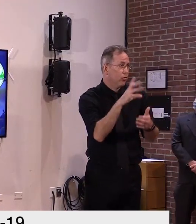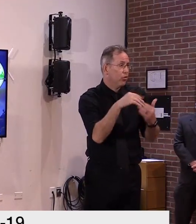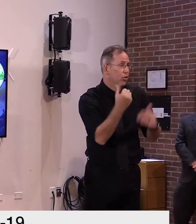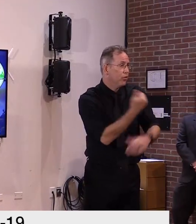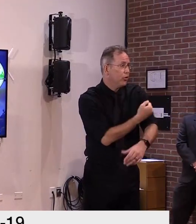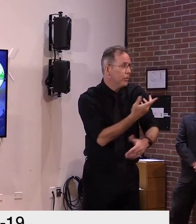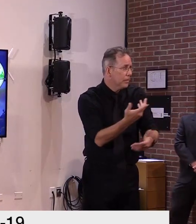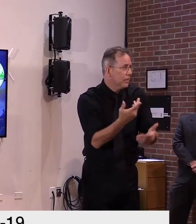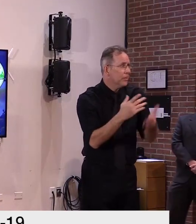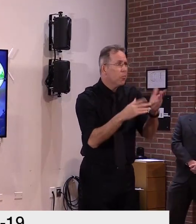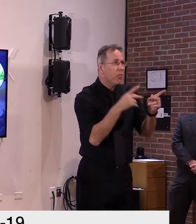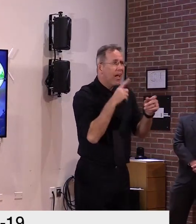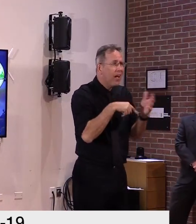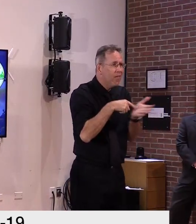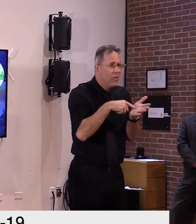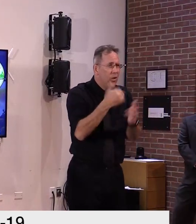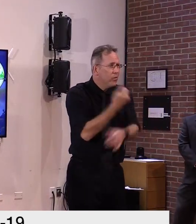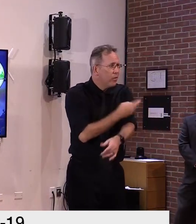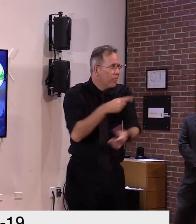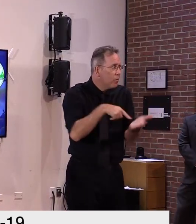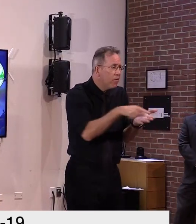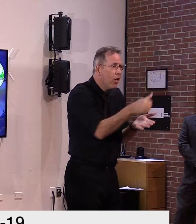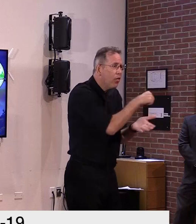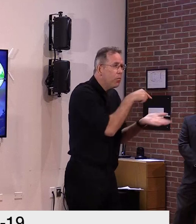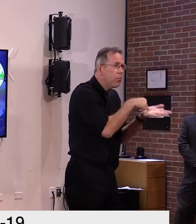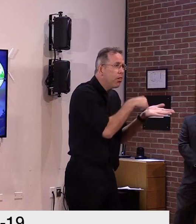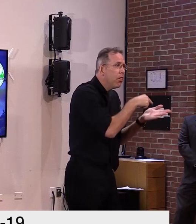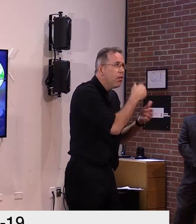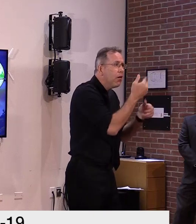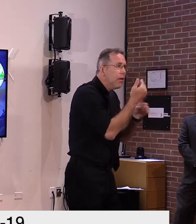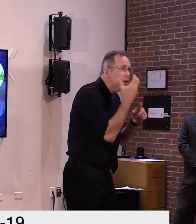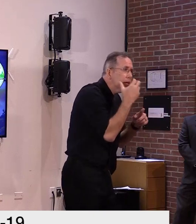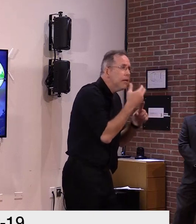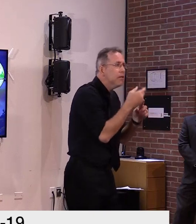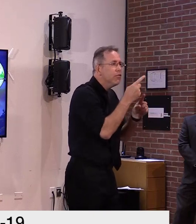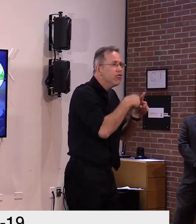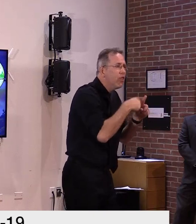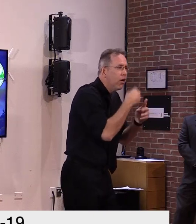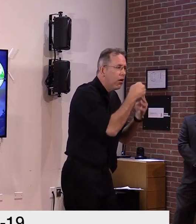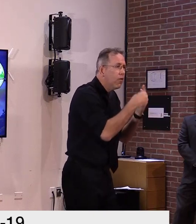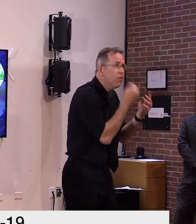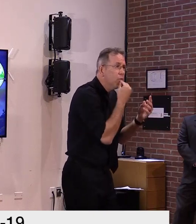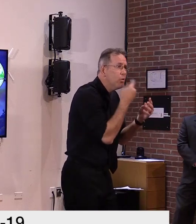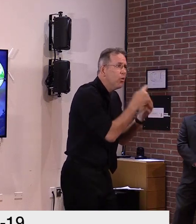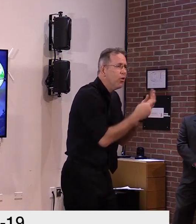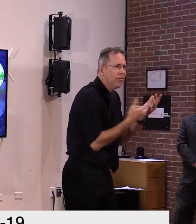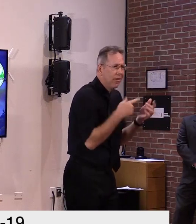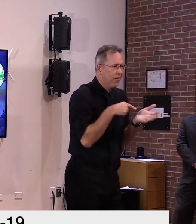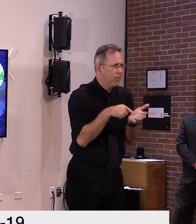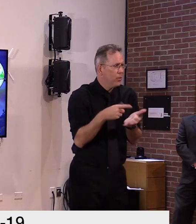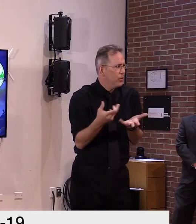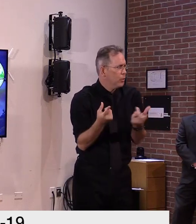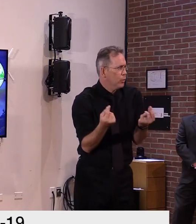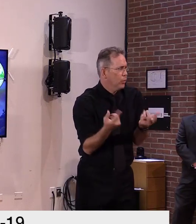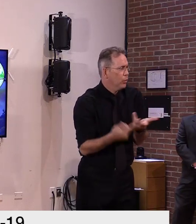from the outset, if that person really feels they were unjustly billed for something that shouldn't have happened or